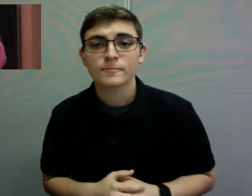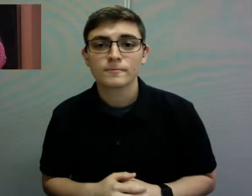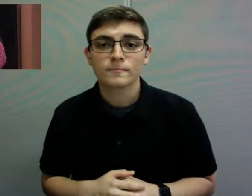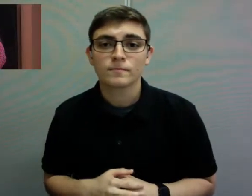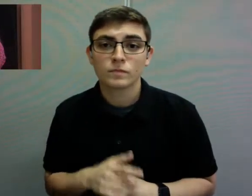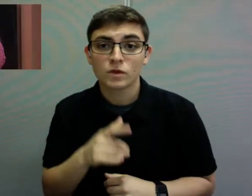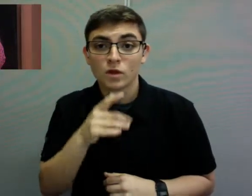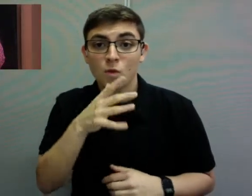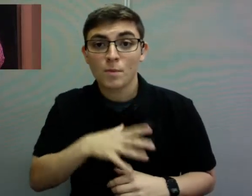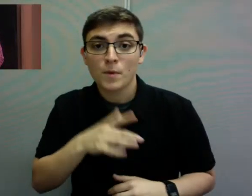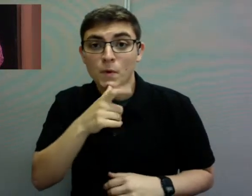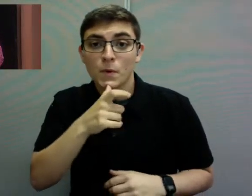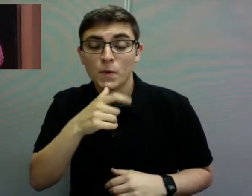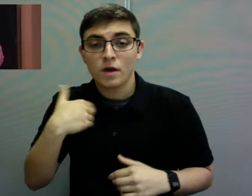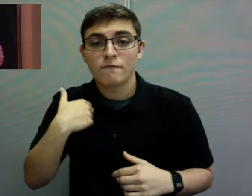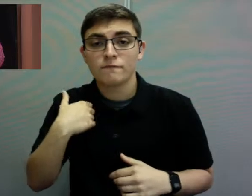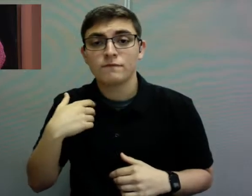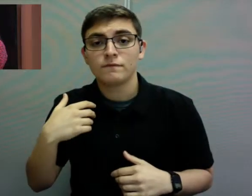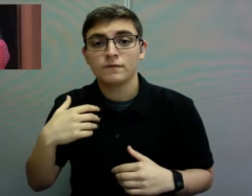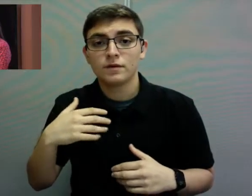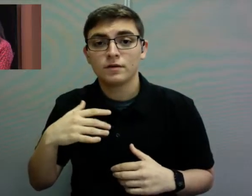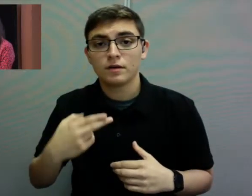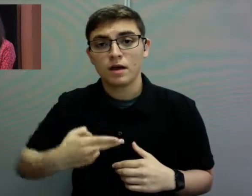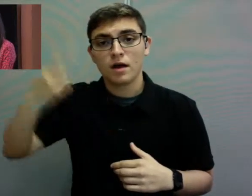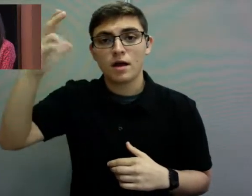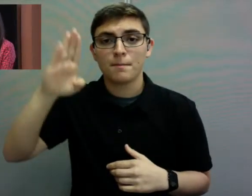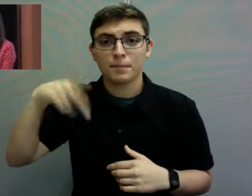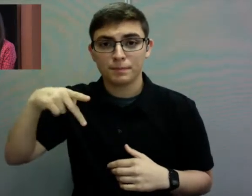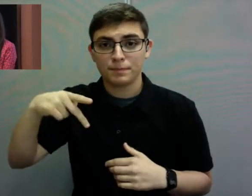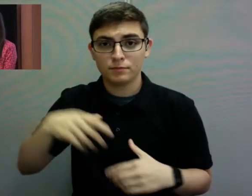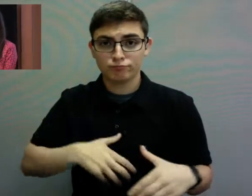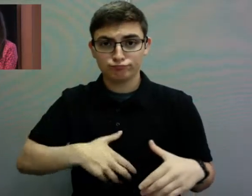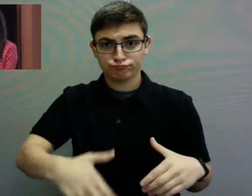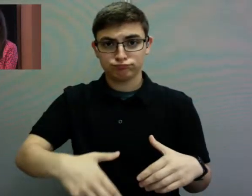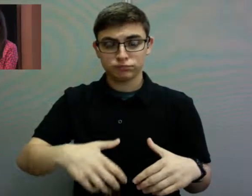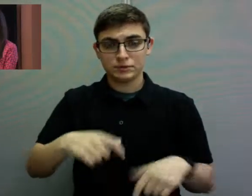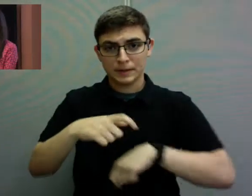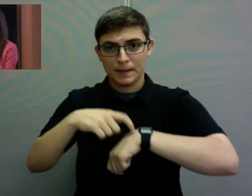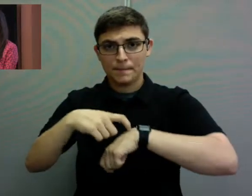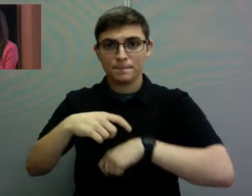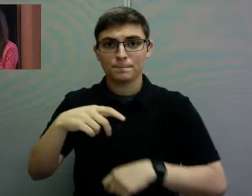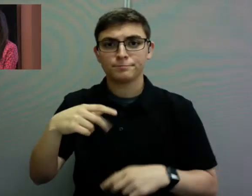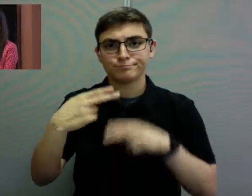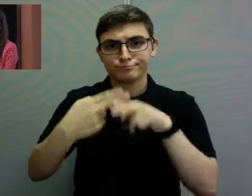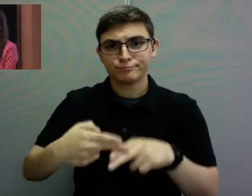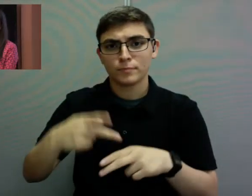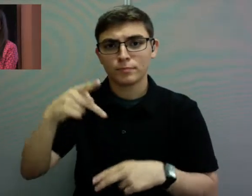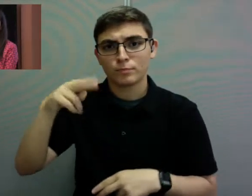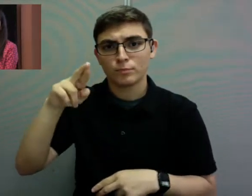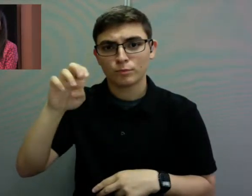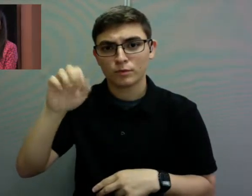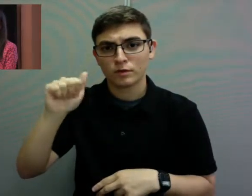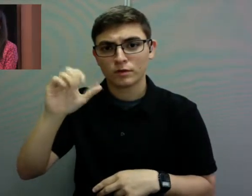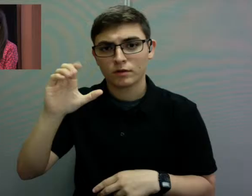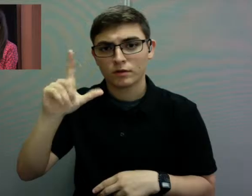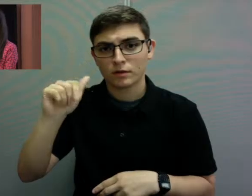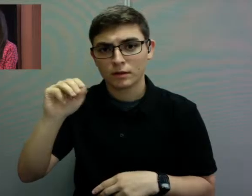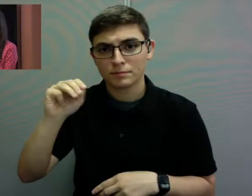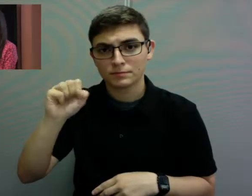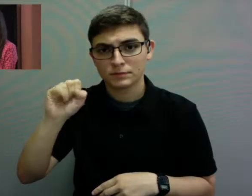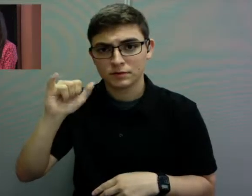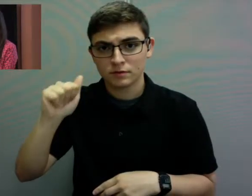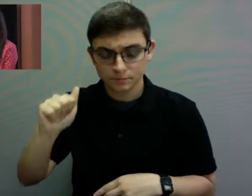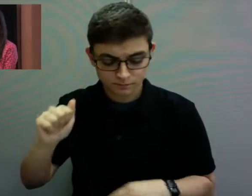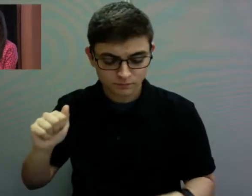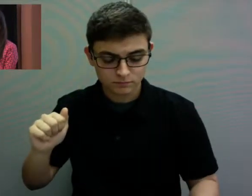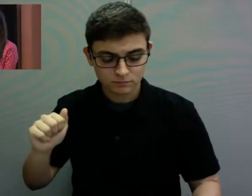is, preeclampsia refers to high blood pressure, very high blood pressure during pregnancy. Makes you a little bit higher risk